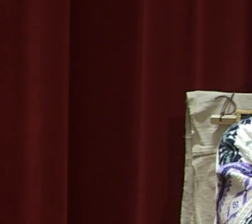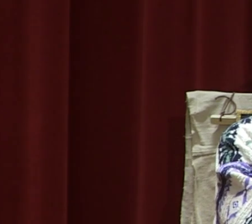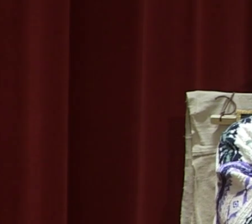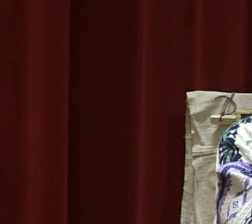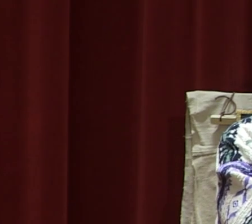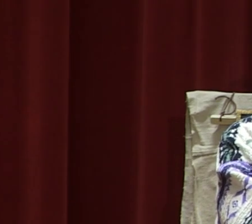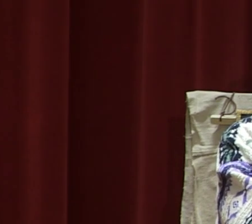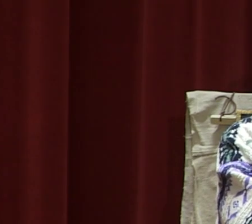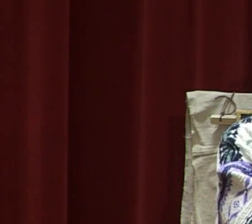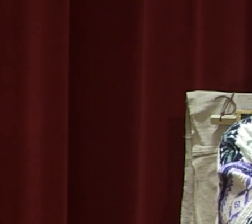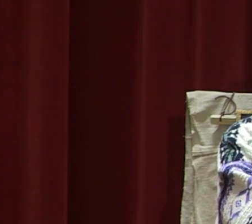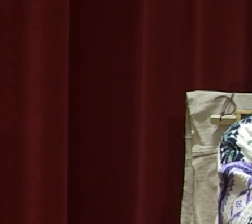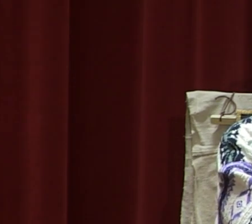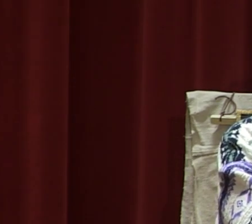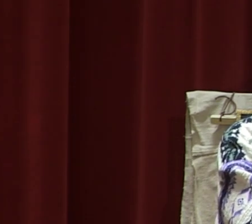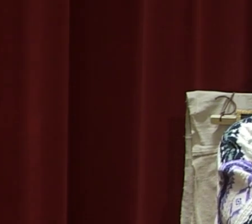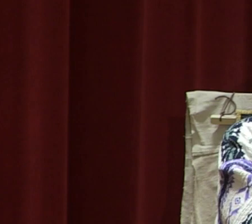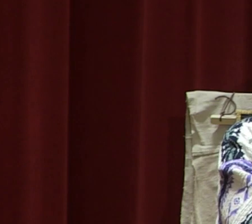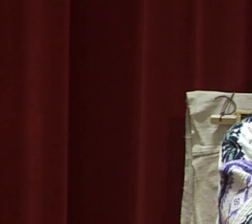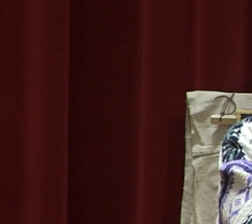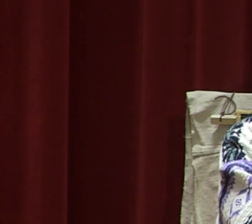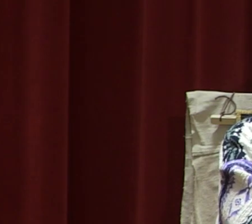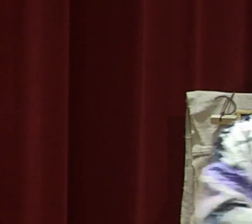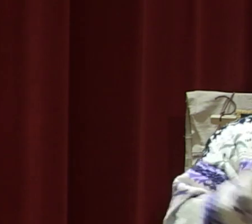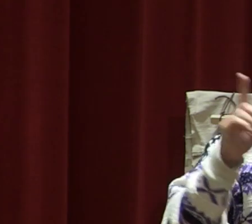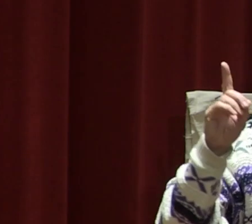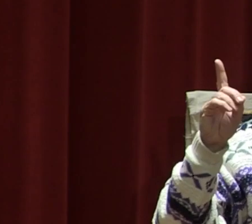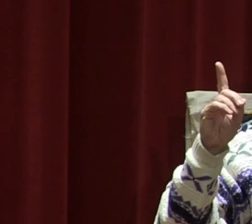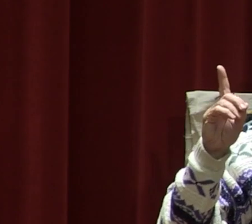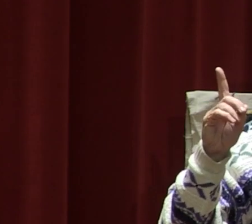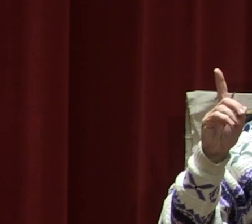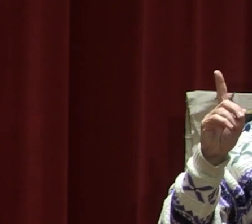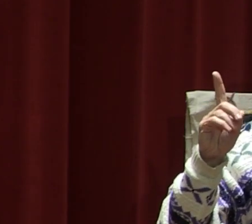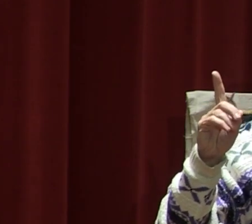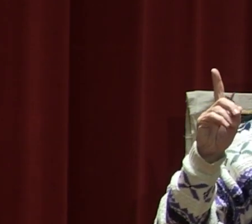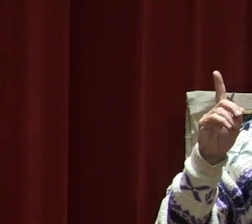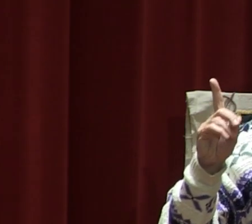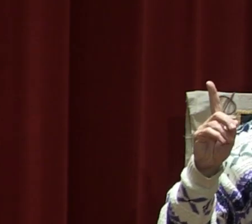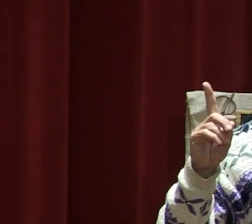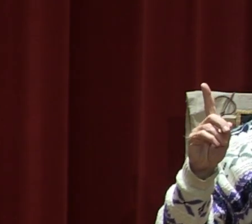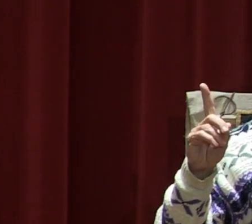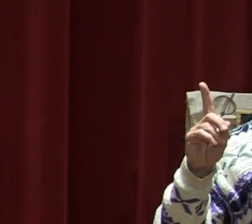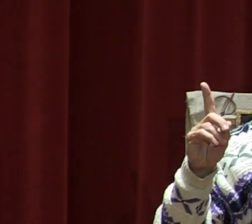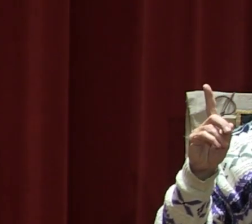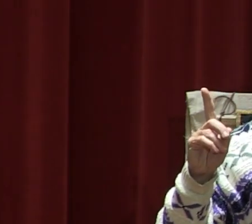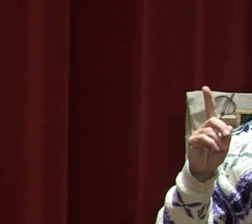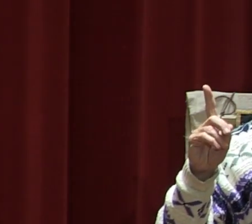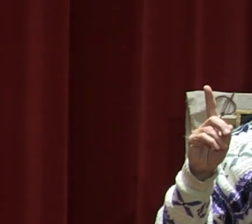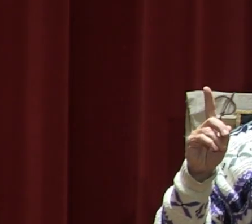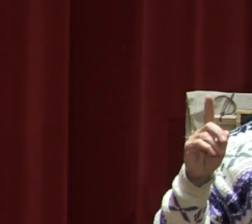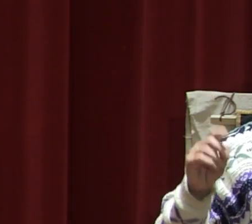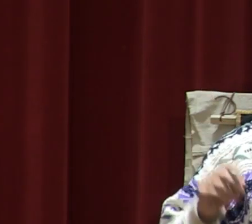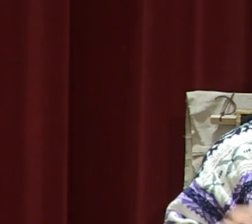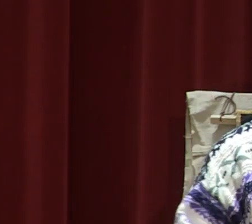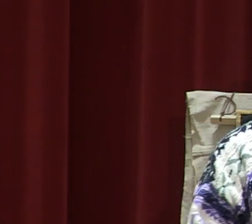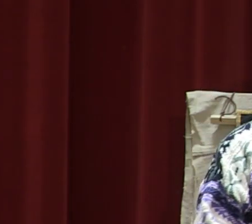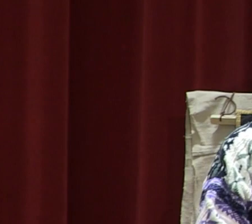it was a large fireplace with one single chair.